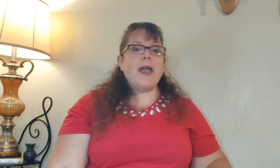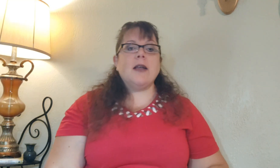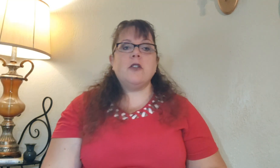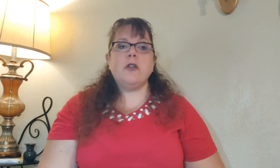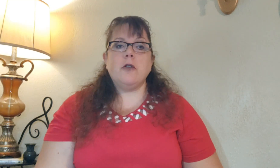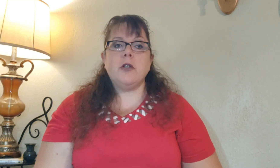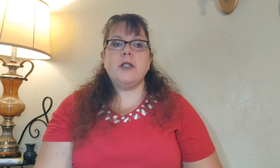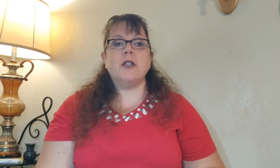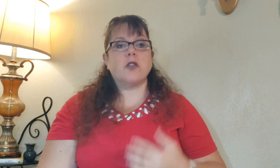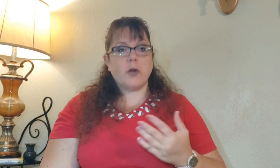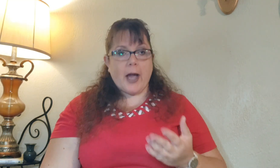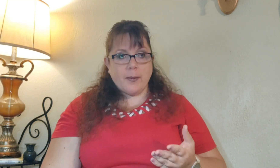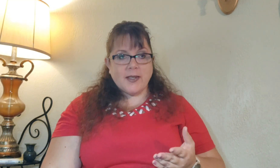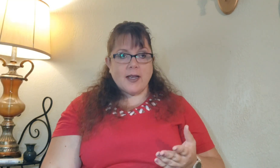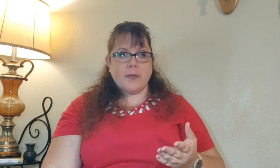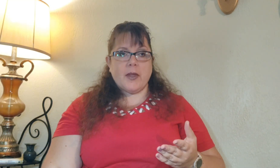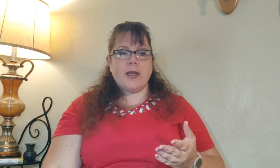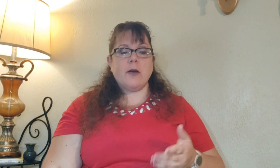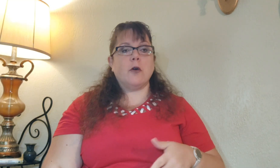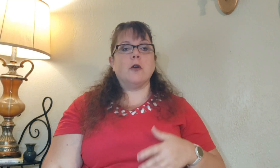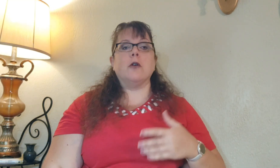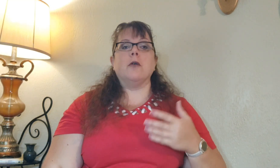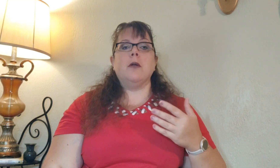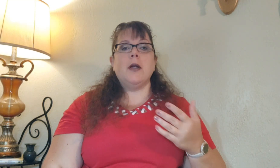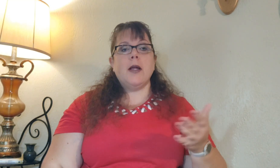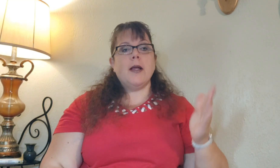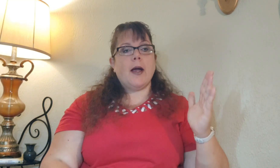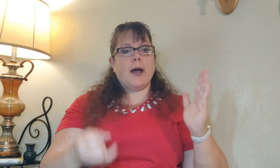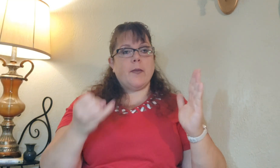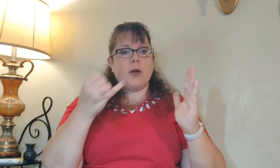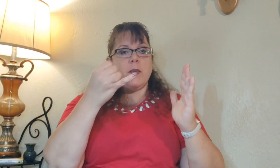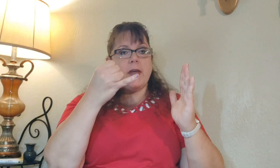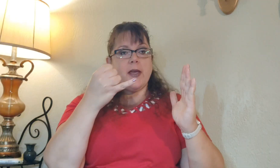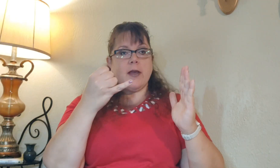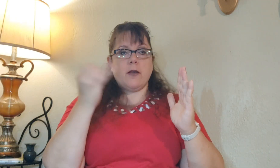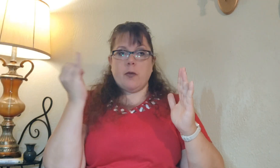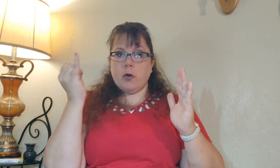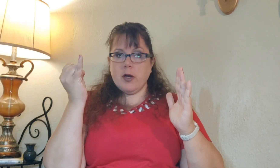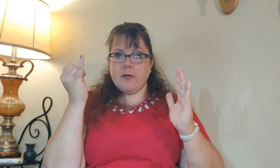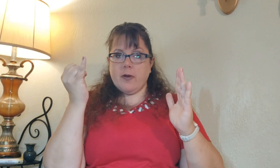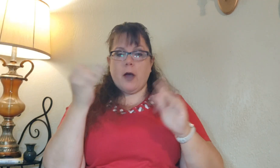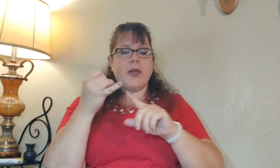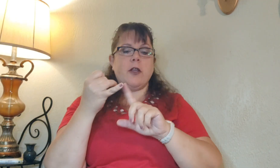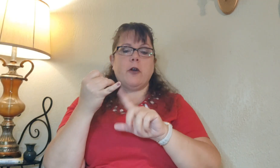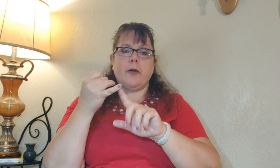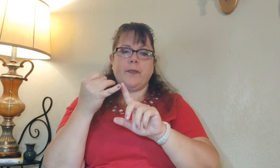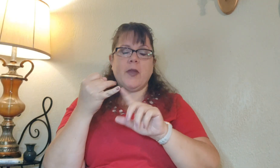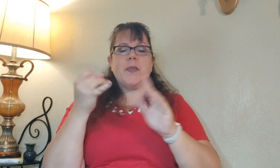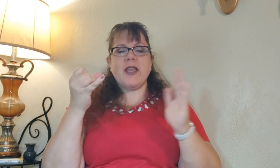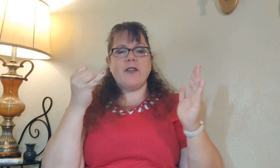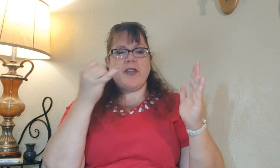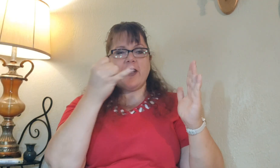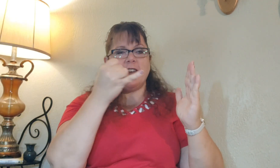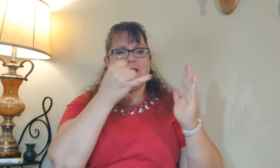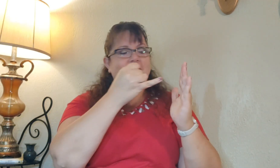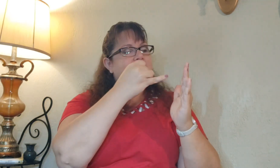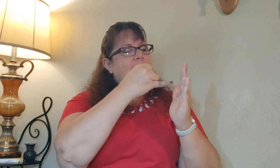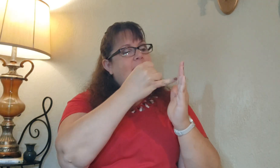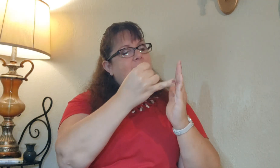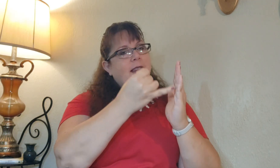And to describe something, or it would be your your pinky finger in like